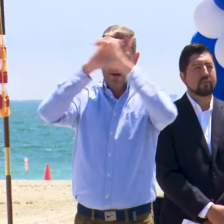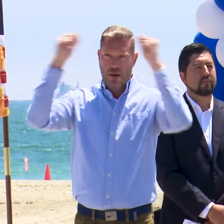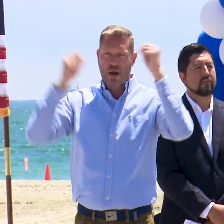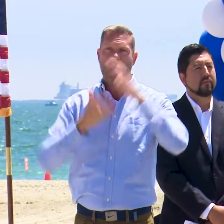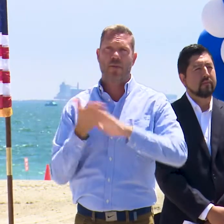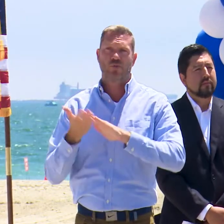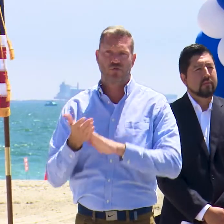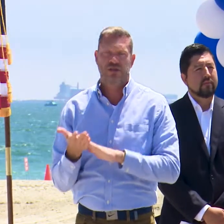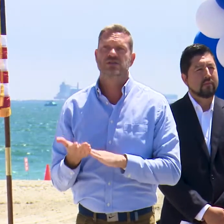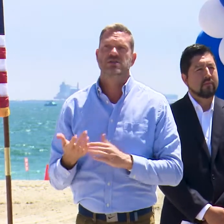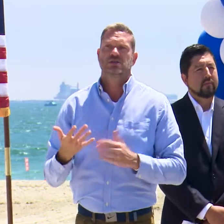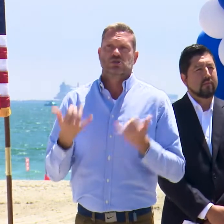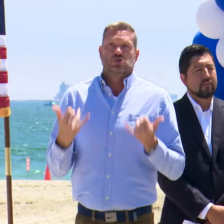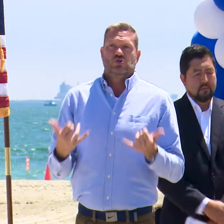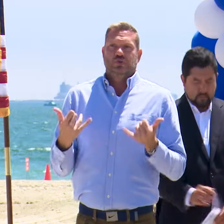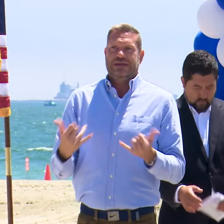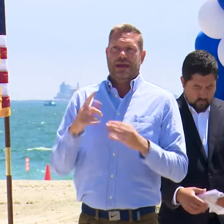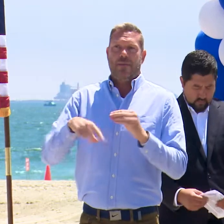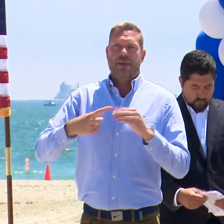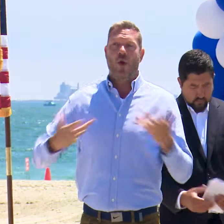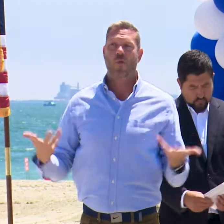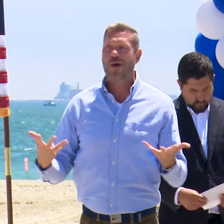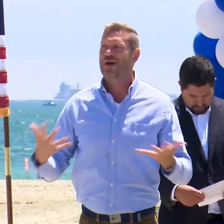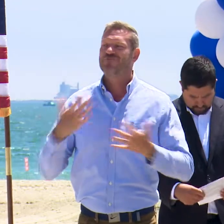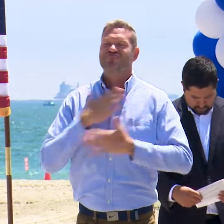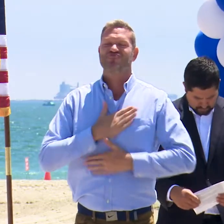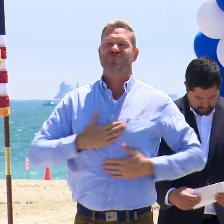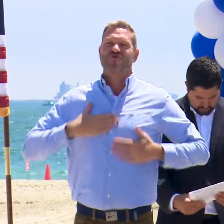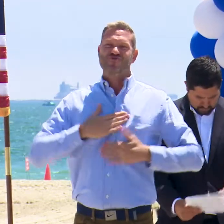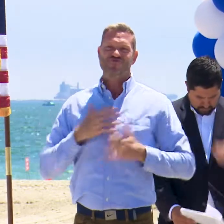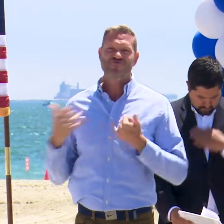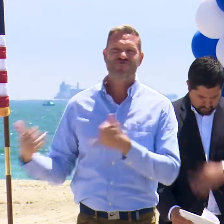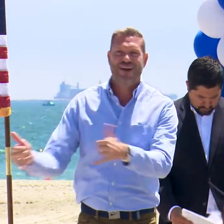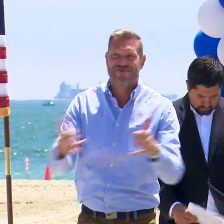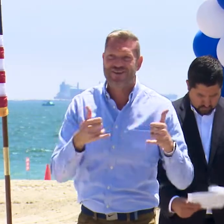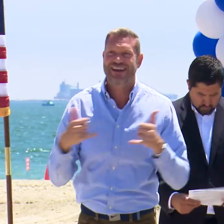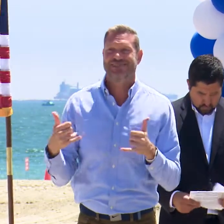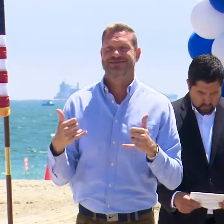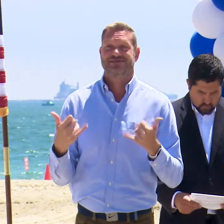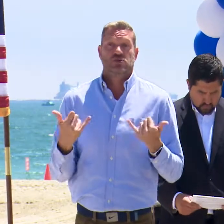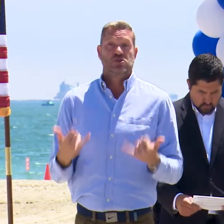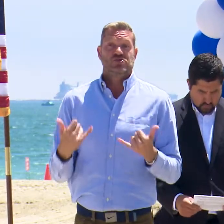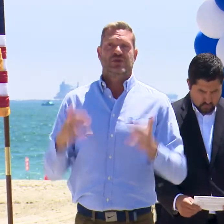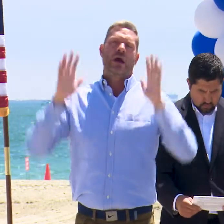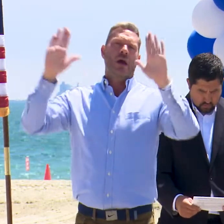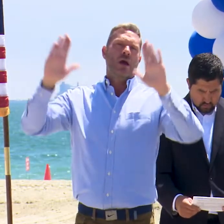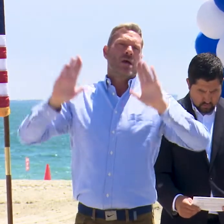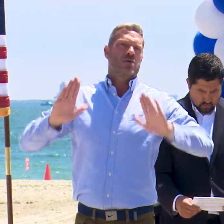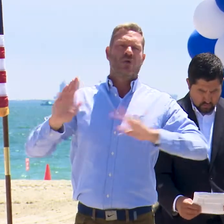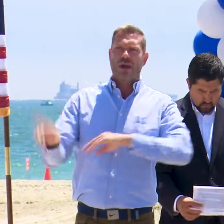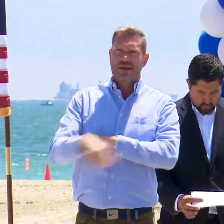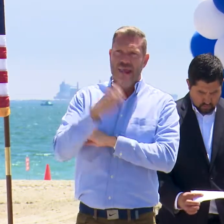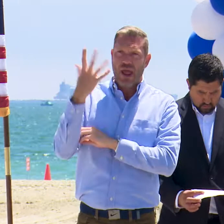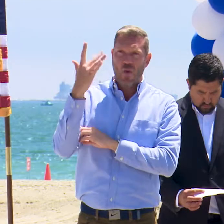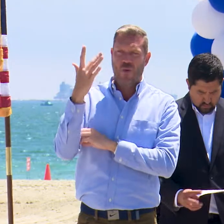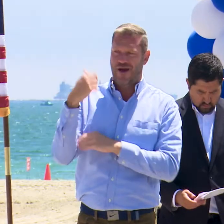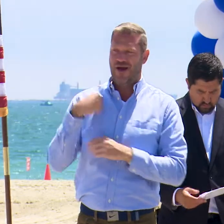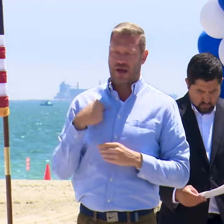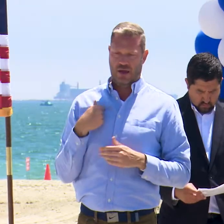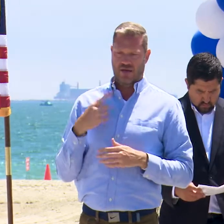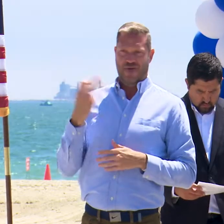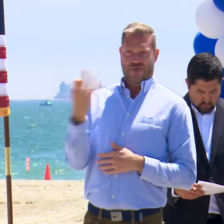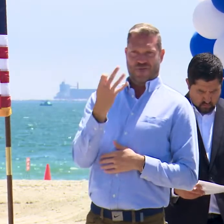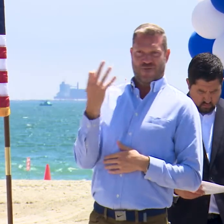about recreation. Today is a great day for us because the best way to finish a work week is to